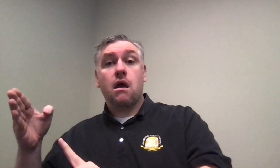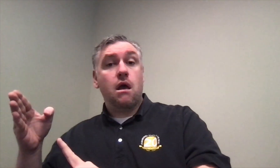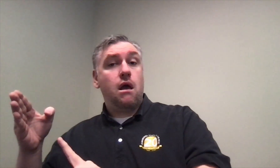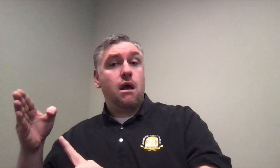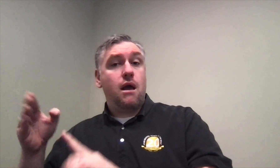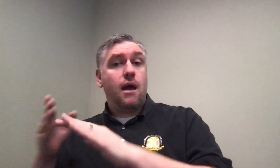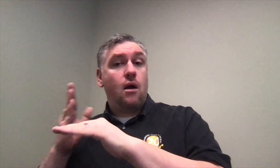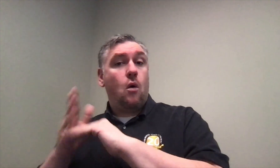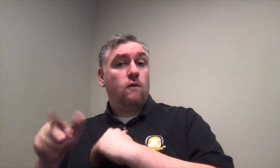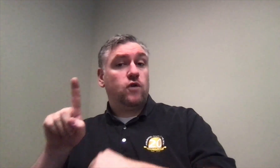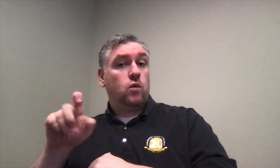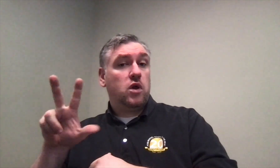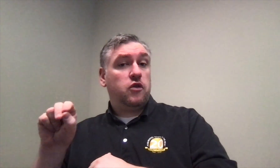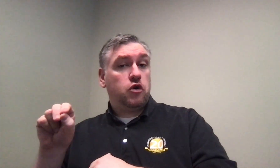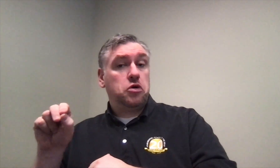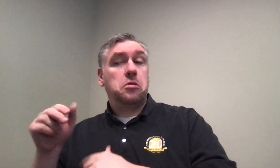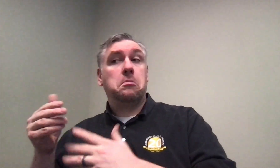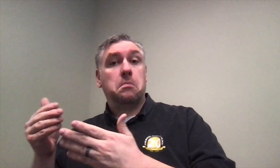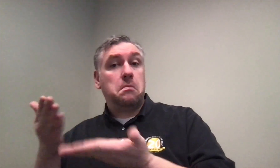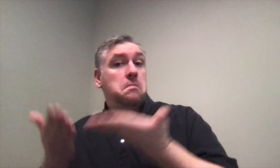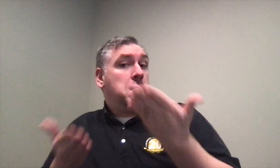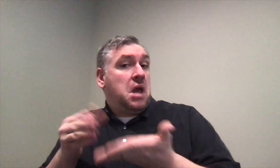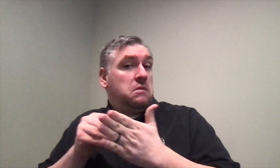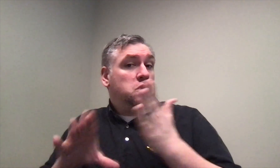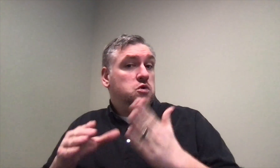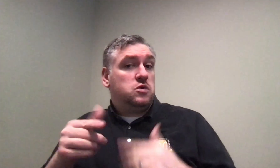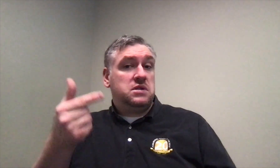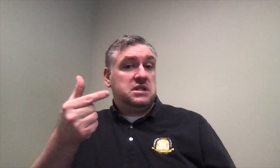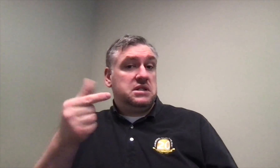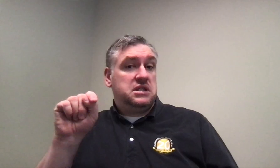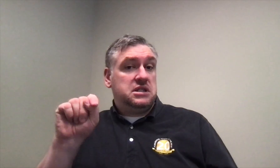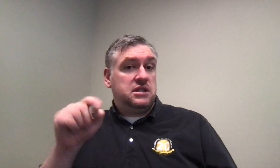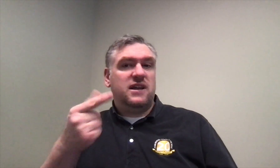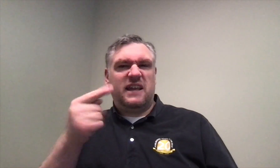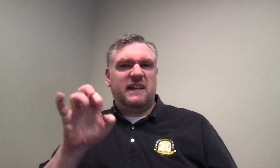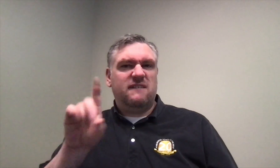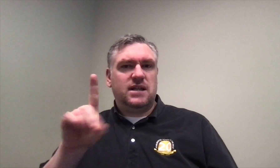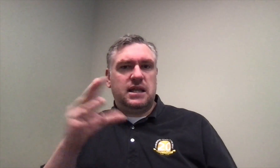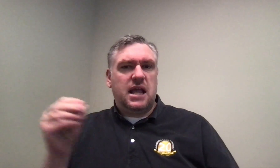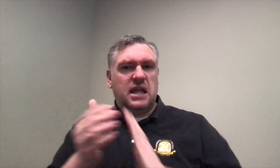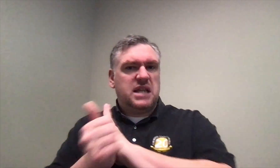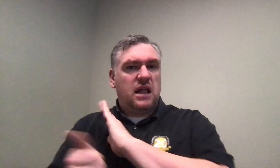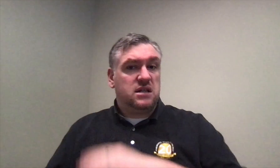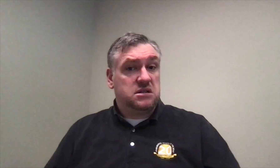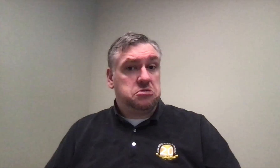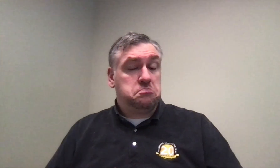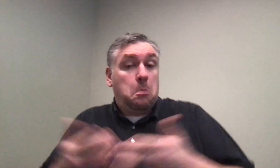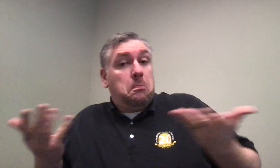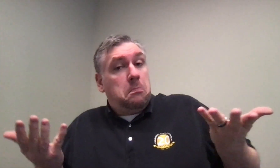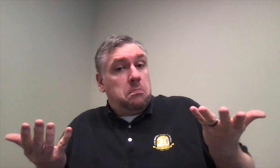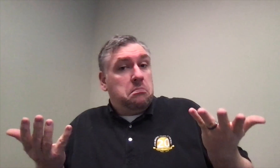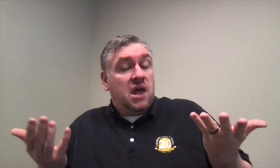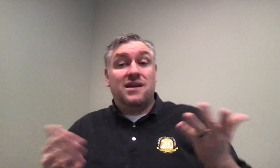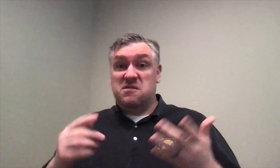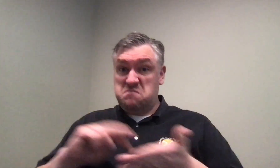doing great or if they're over 130, potentially it might be a gifted and talented situation for that